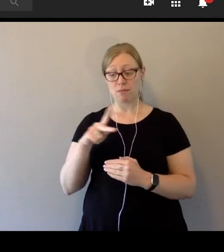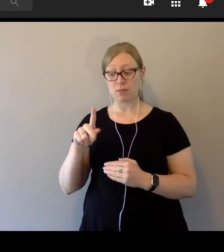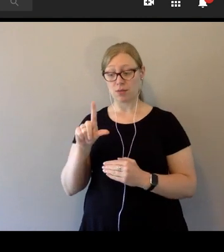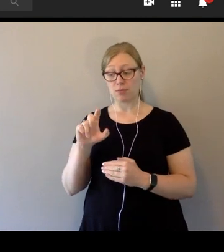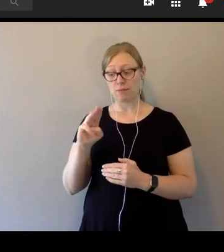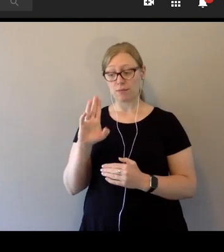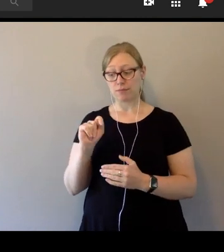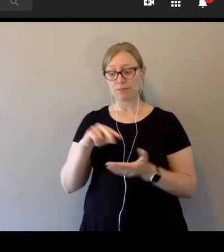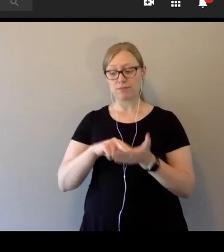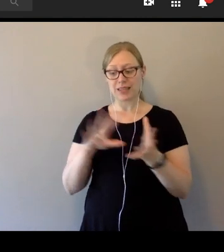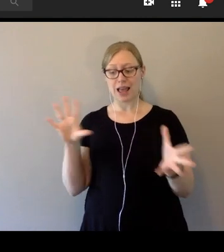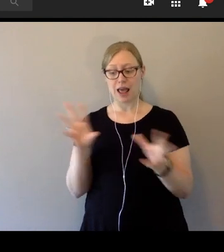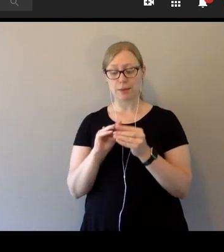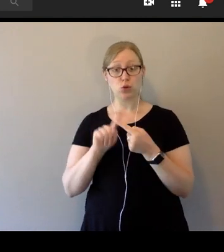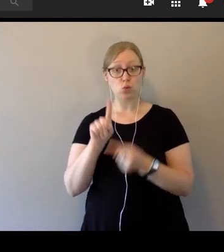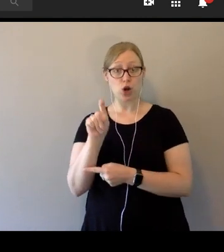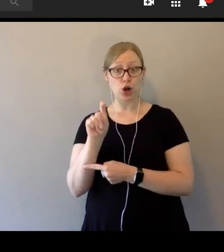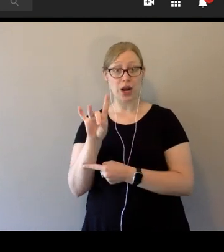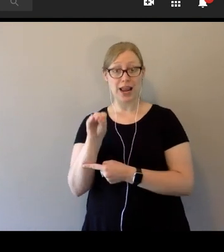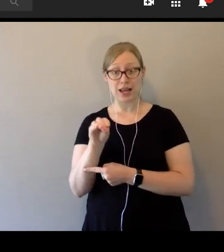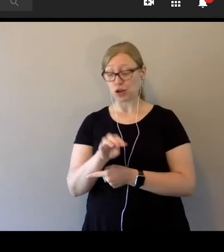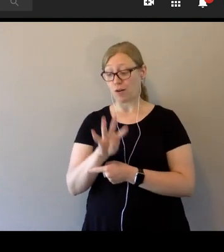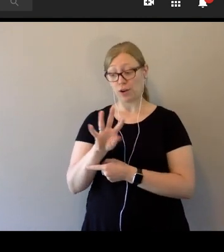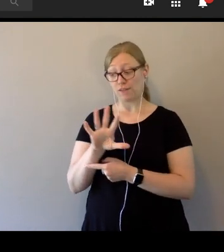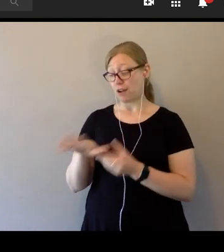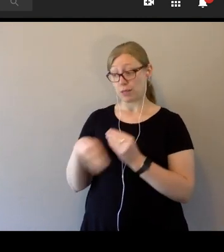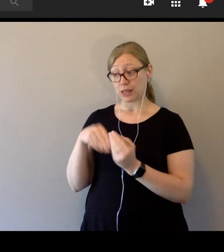45 plus some number